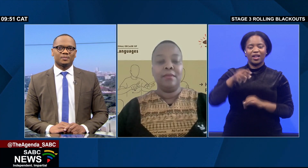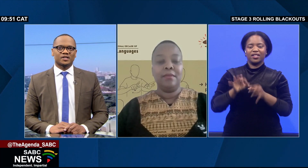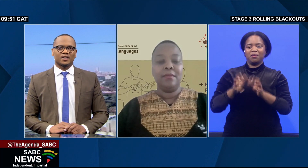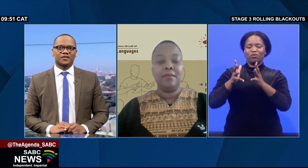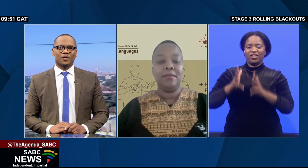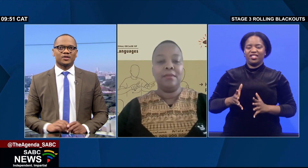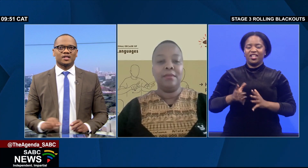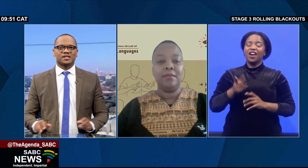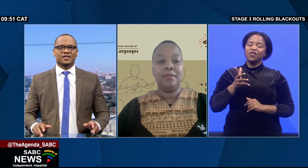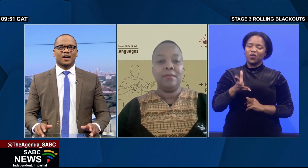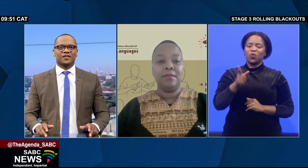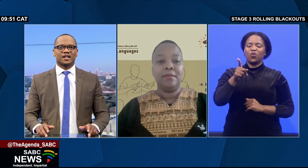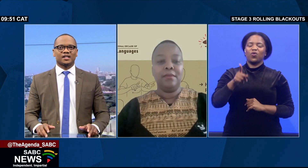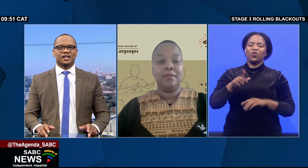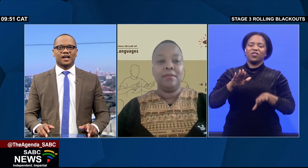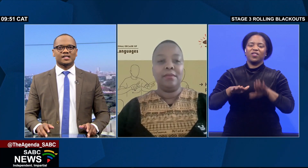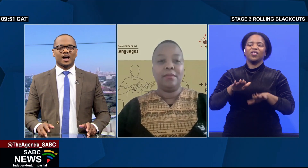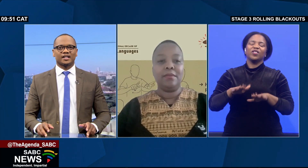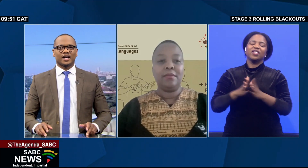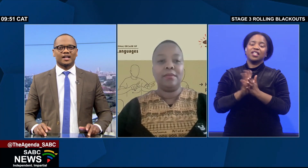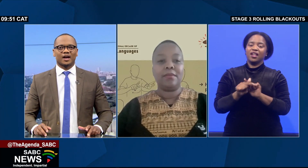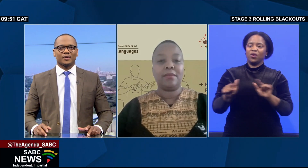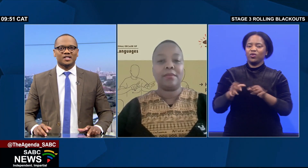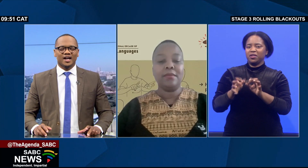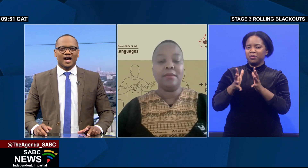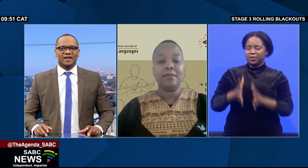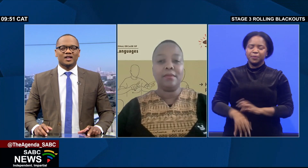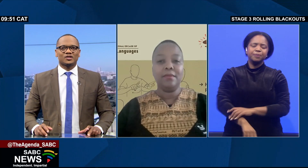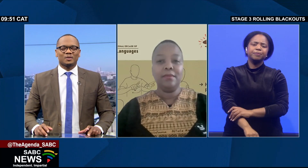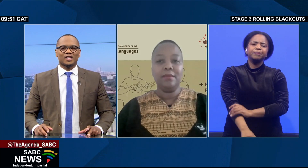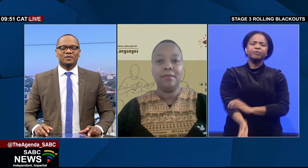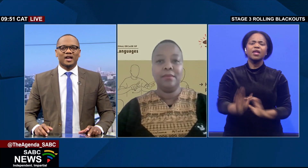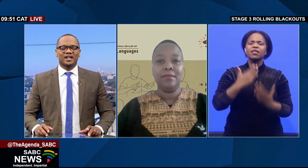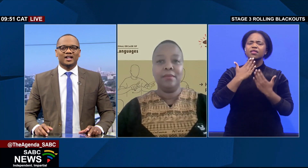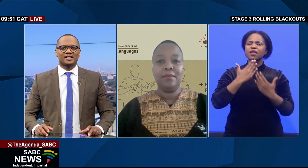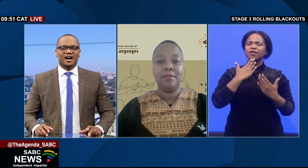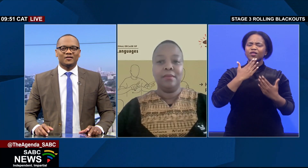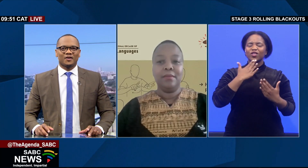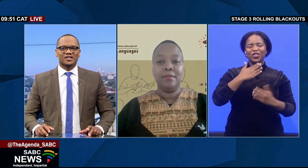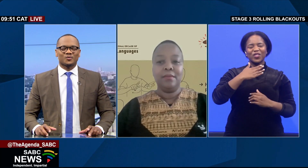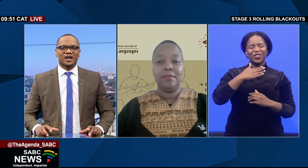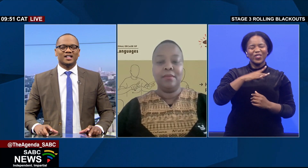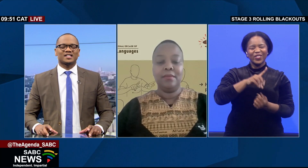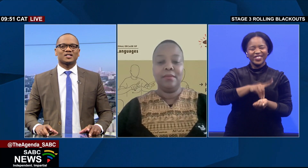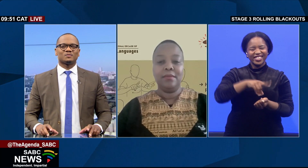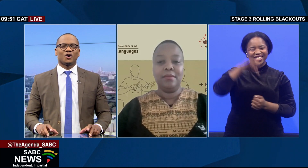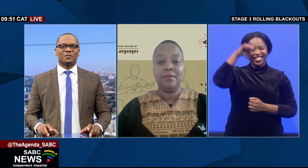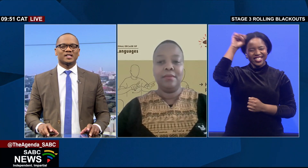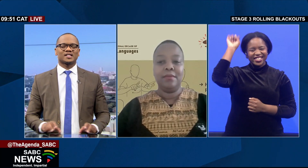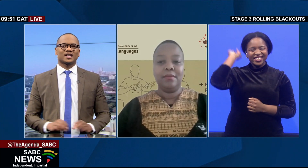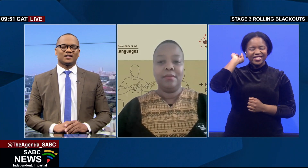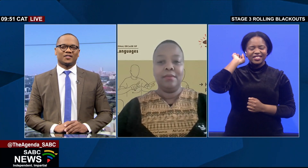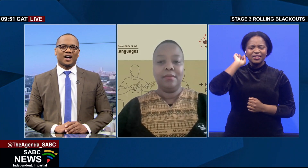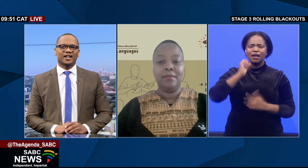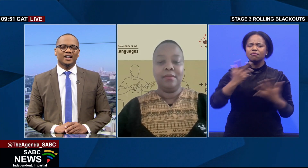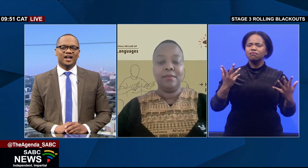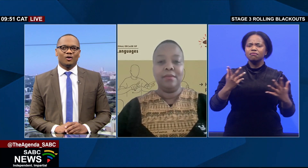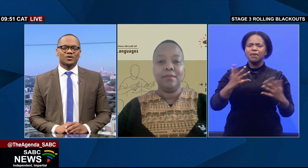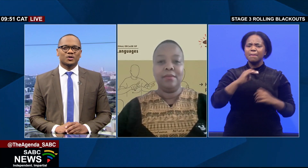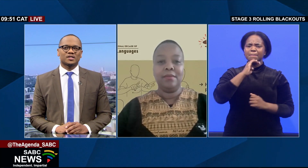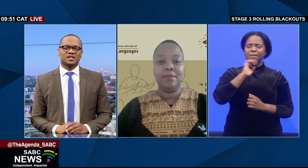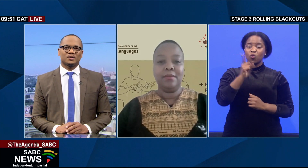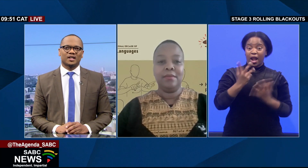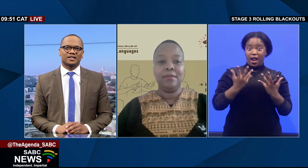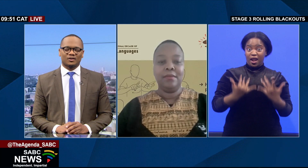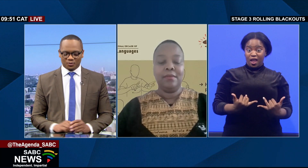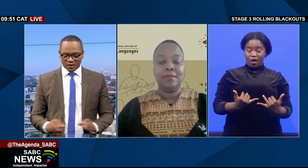an interpreter for the South African Sign Language. Thank you so much for making time for us. What does this moment signify?